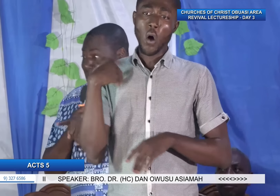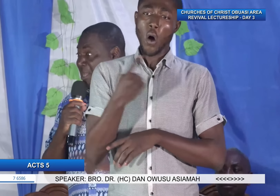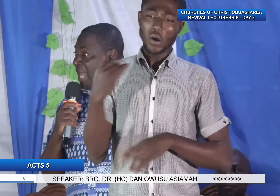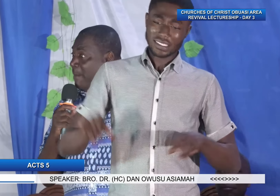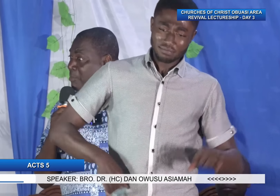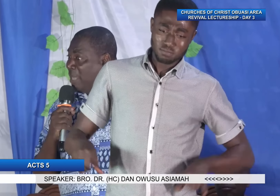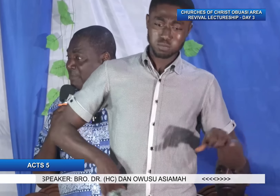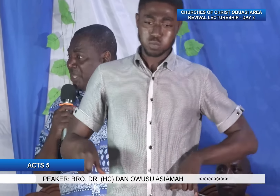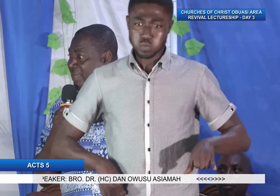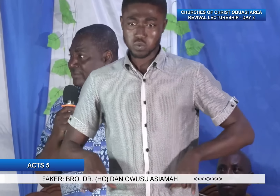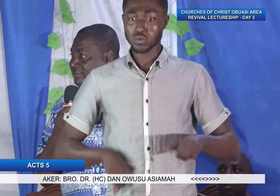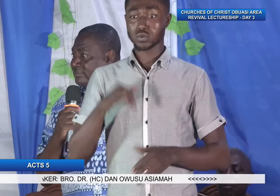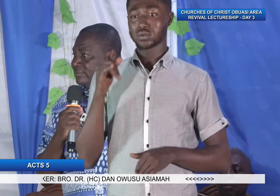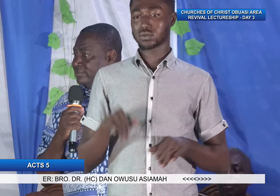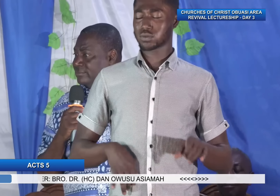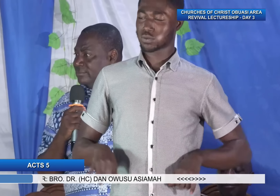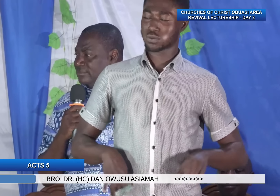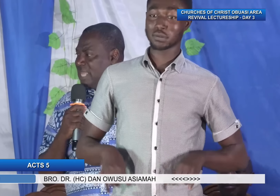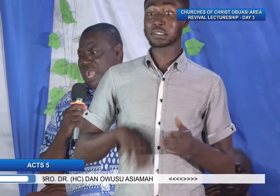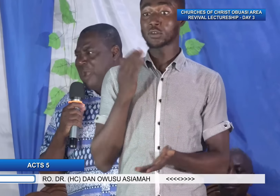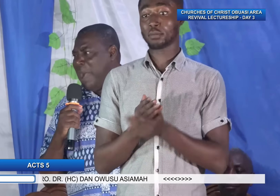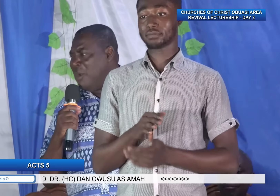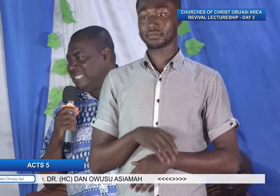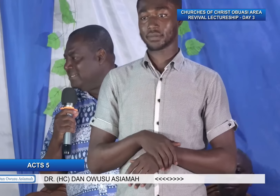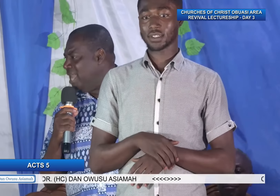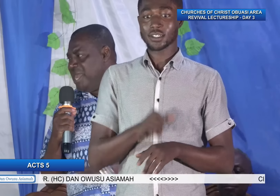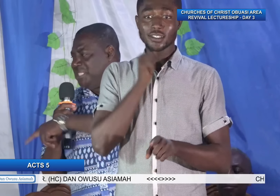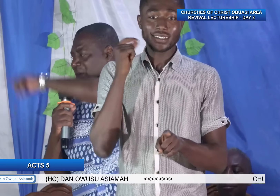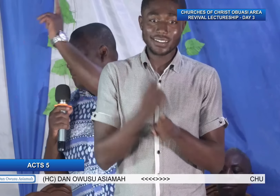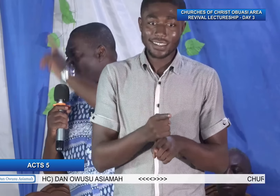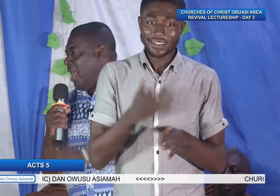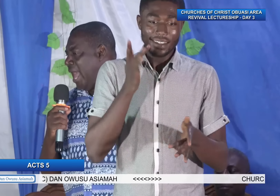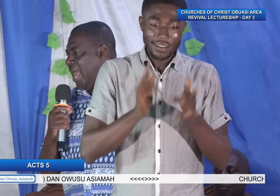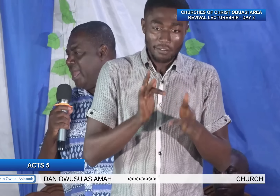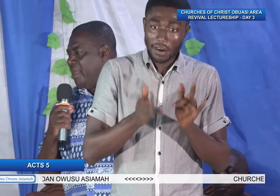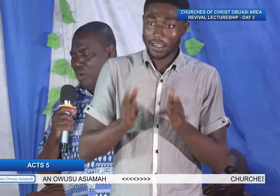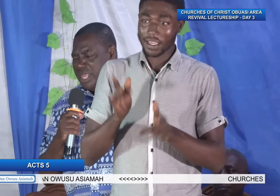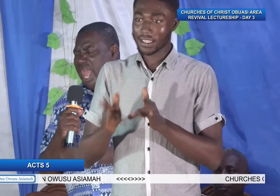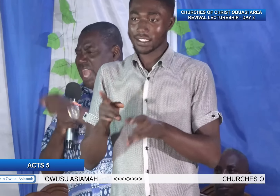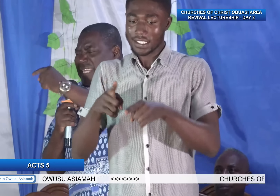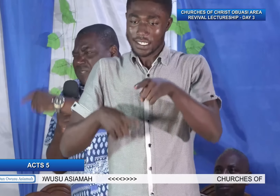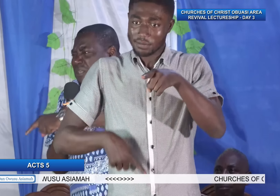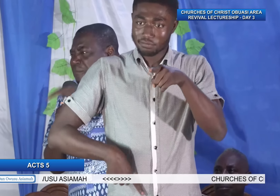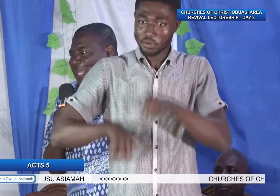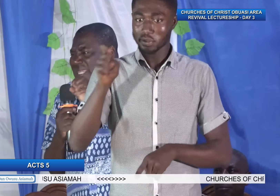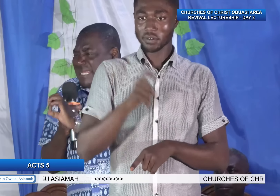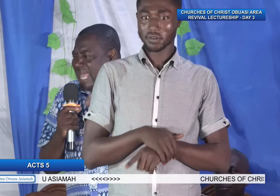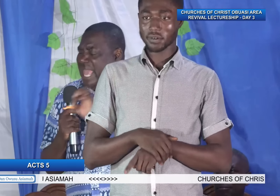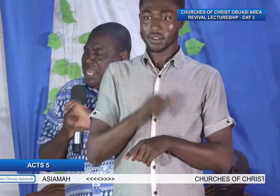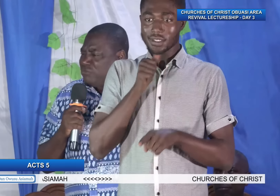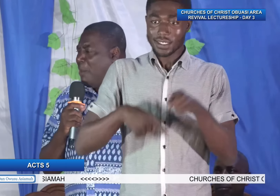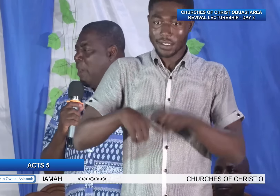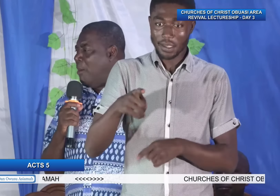shwa bible ni mu yena kawa abu basa mtre enye gama munti enye dispersion po enye dispersion keke enye